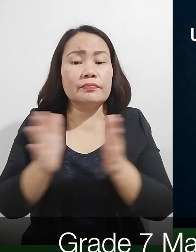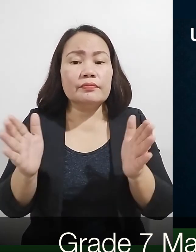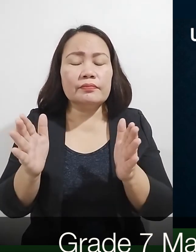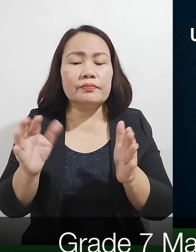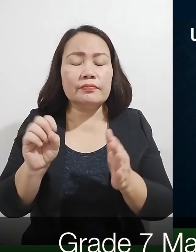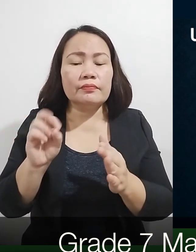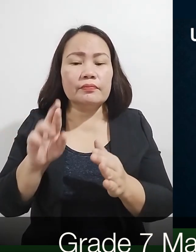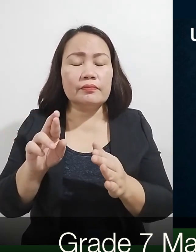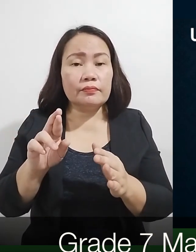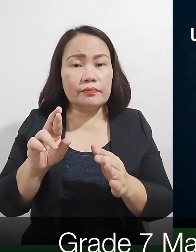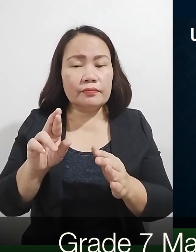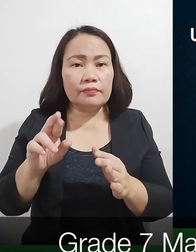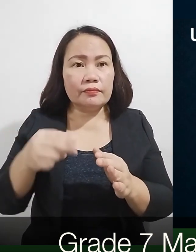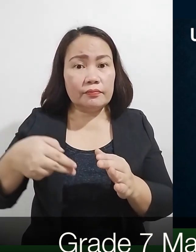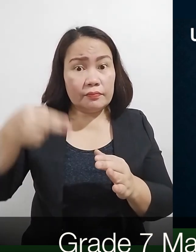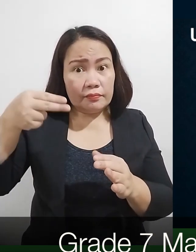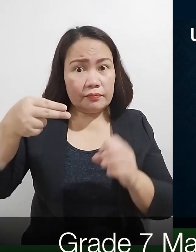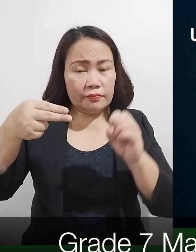bigger or